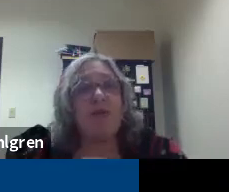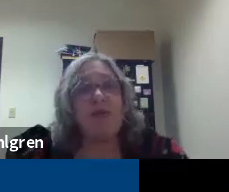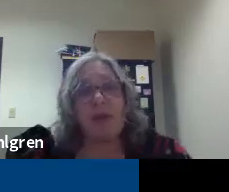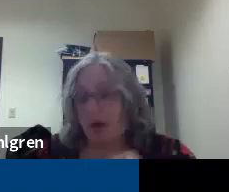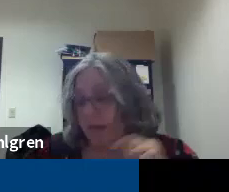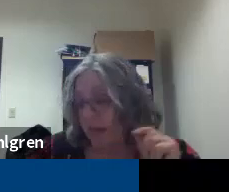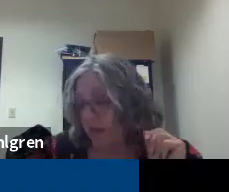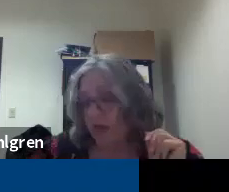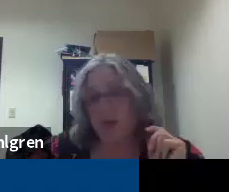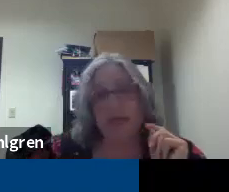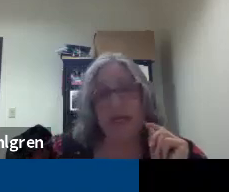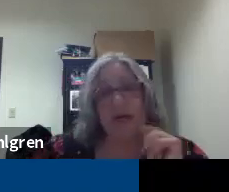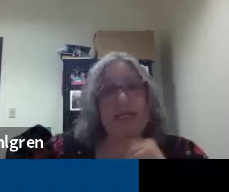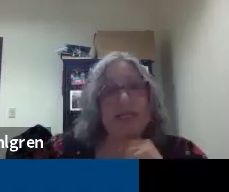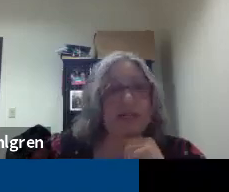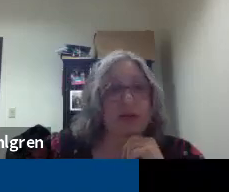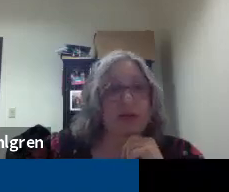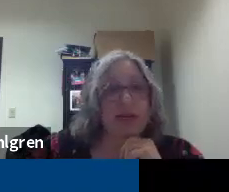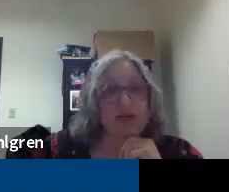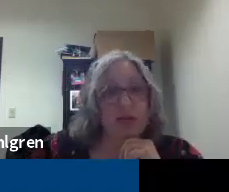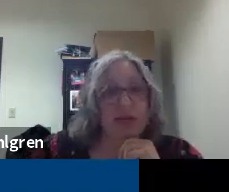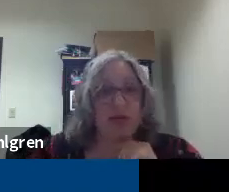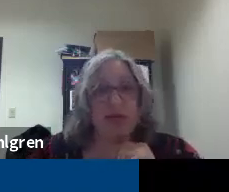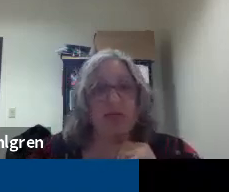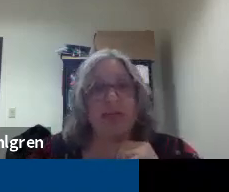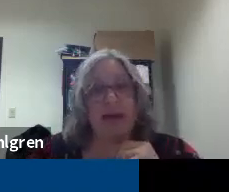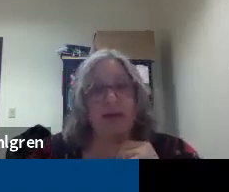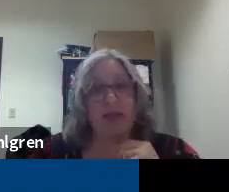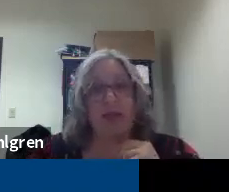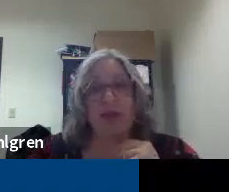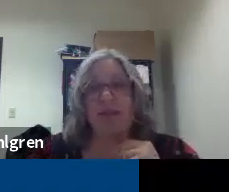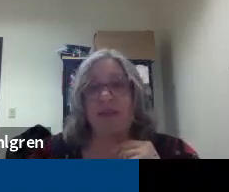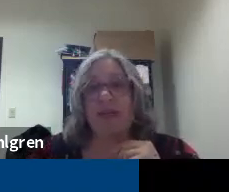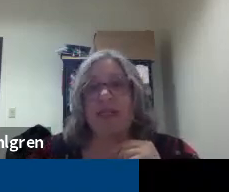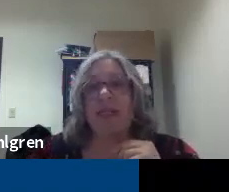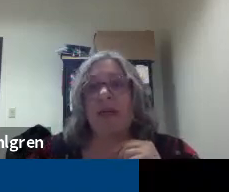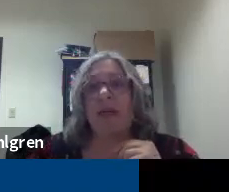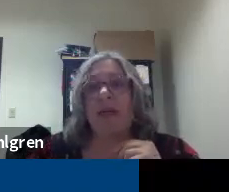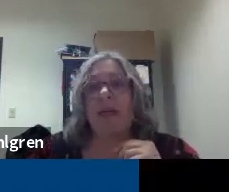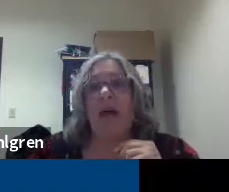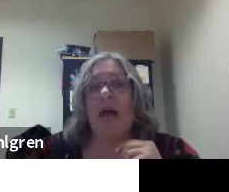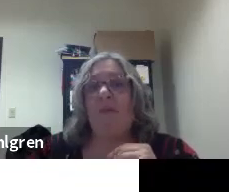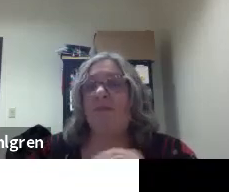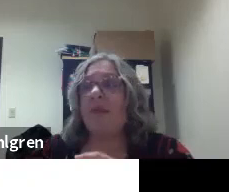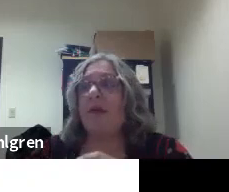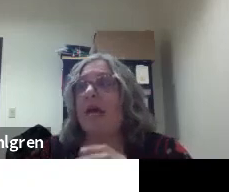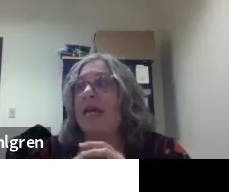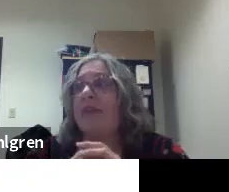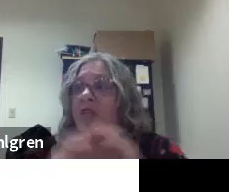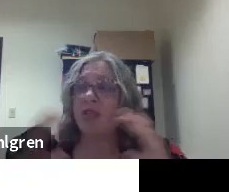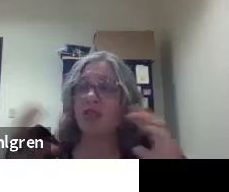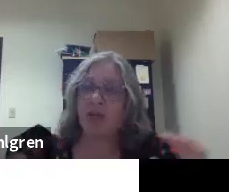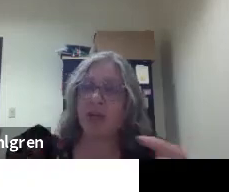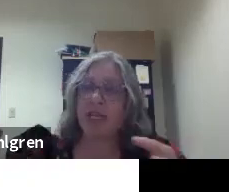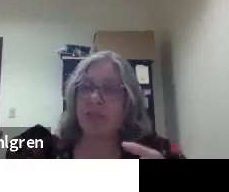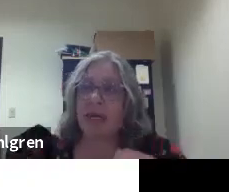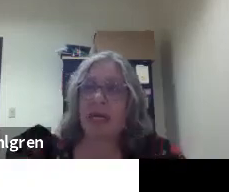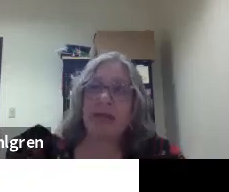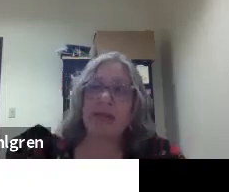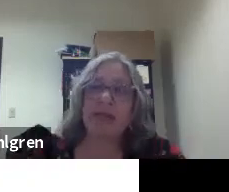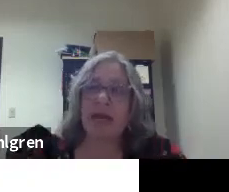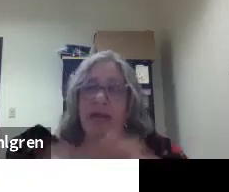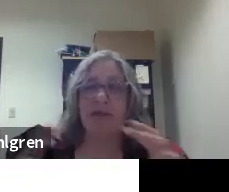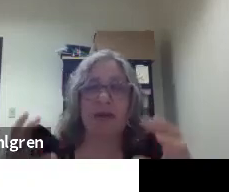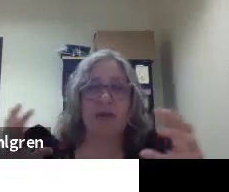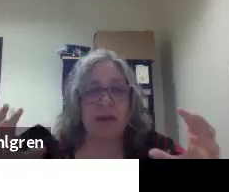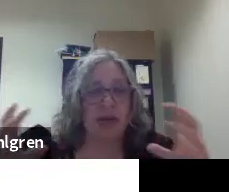So now moving on to Social Security disability insurance, or those Title II benefits. Again, just generally speaking,